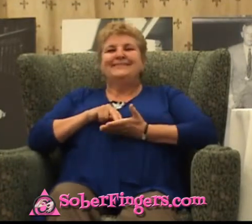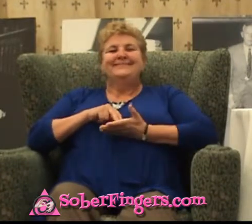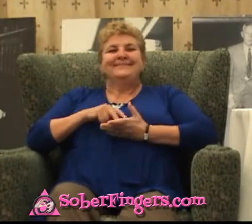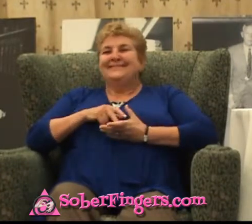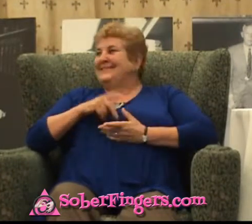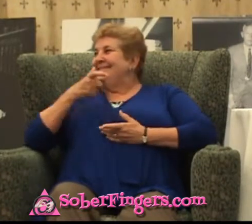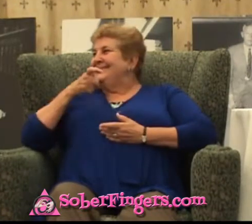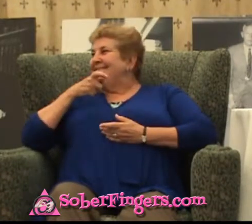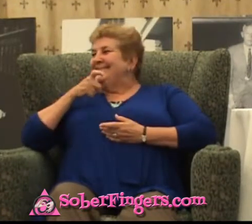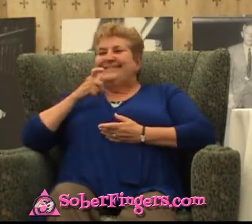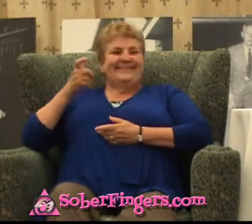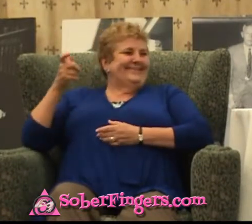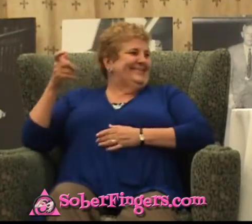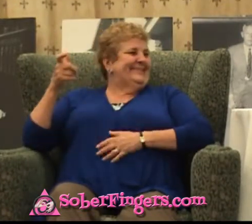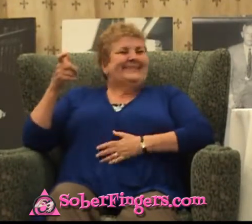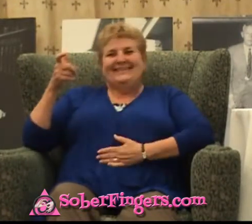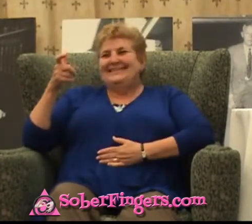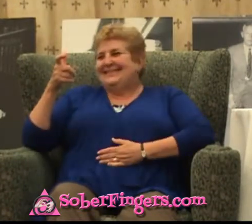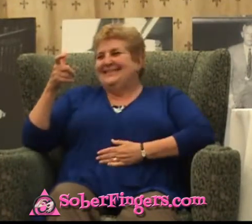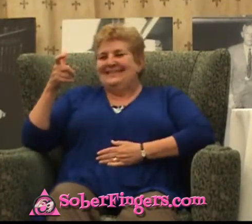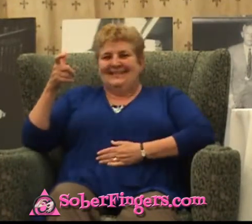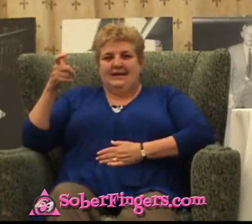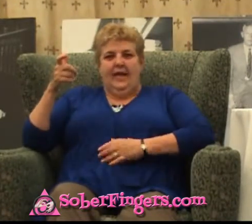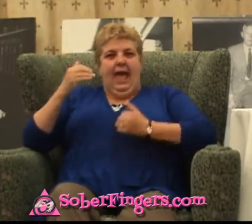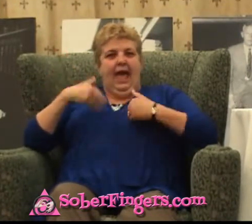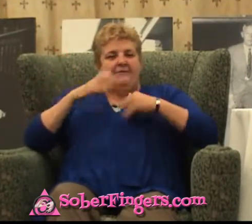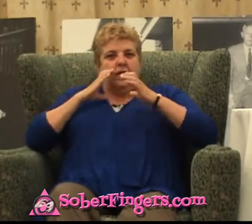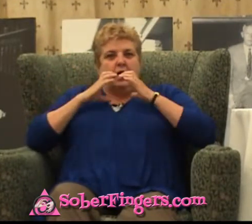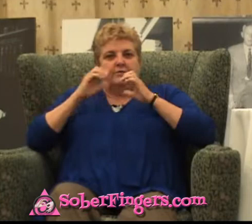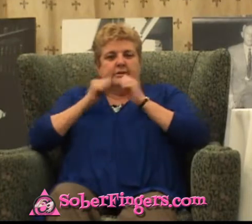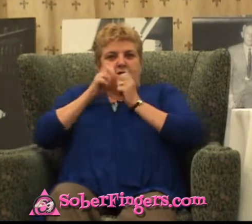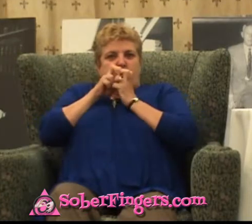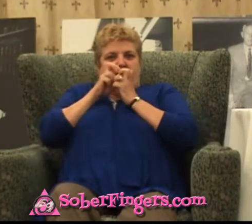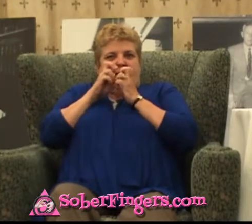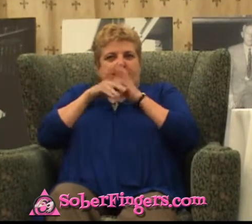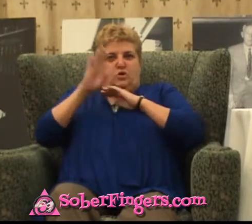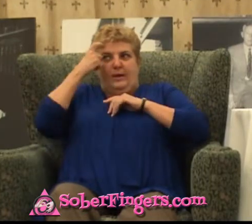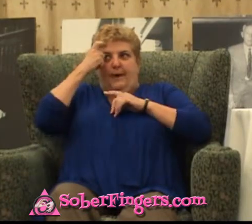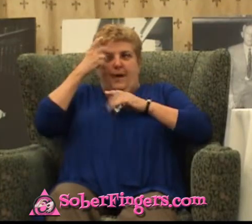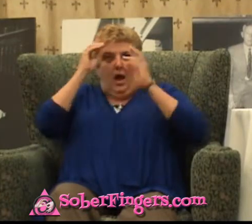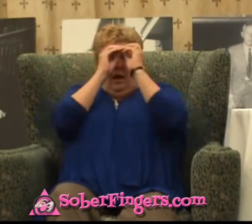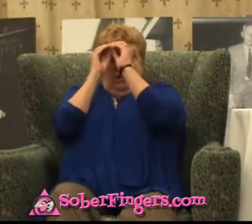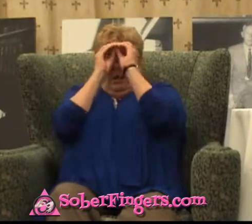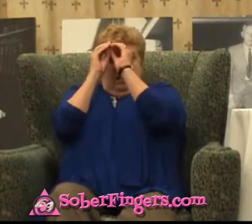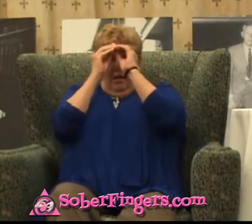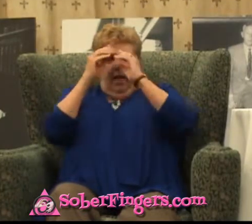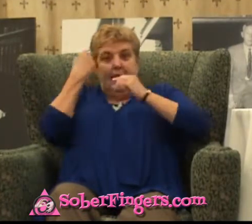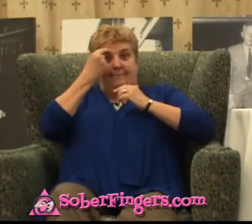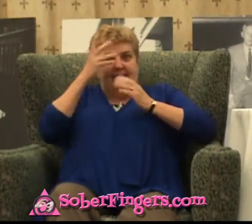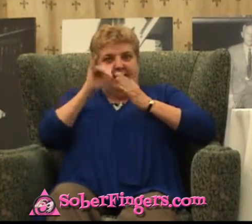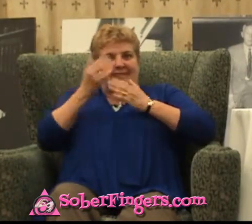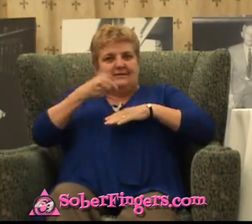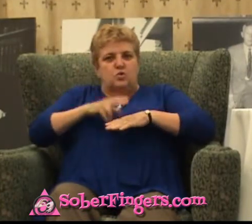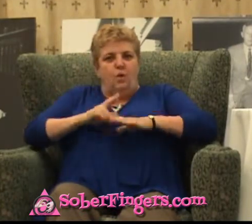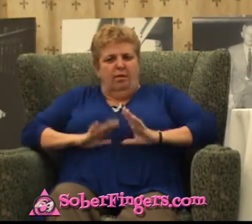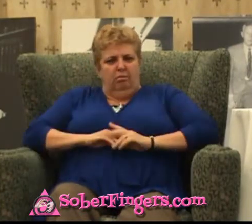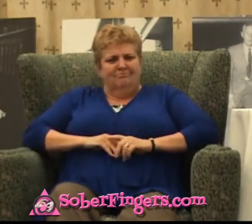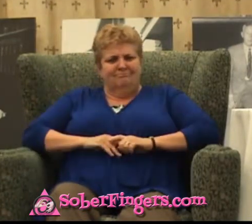this, having a conversation with a hamster in my head, thinking it's perfectly normal. I have no idea I'm dying